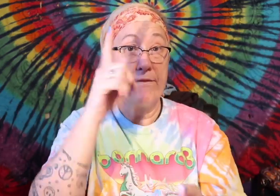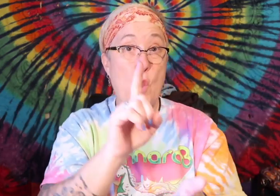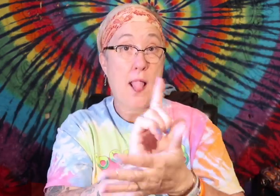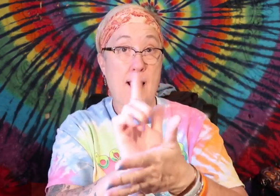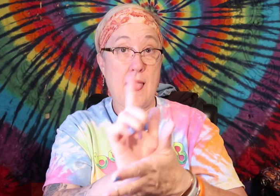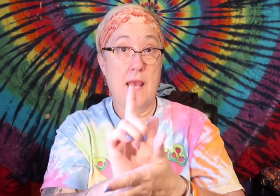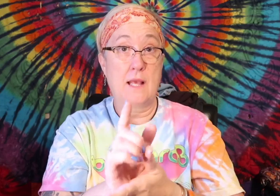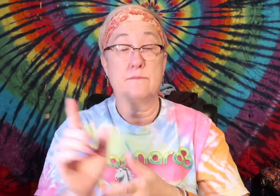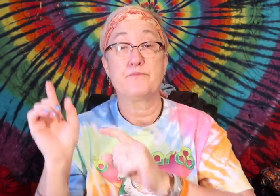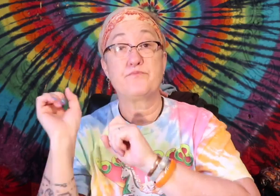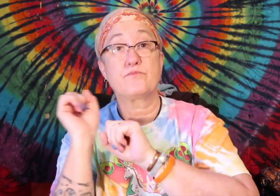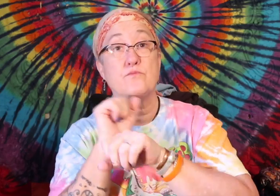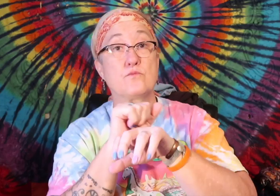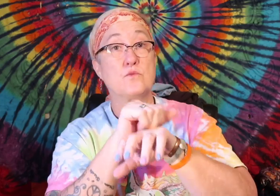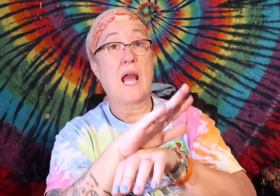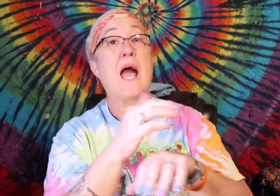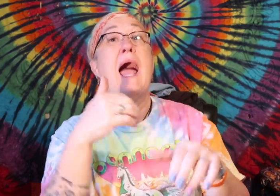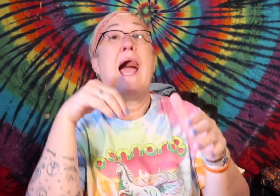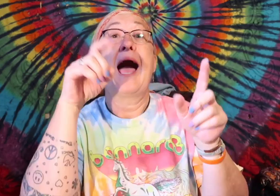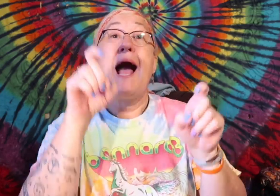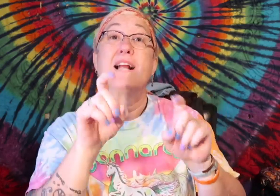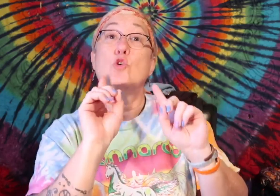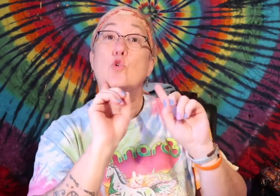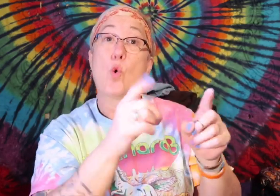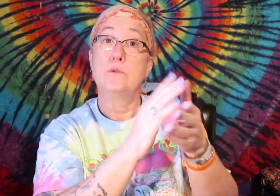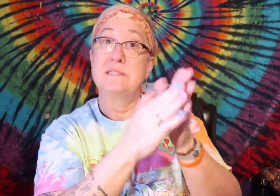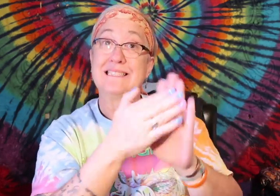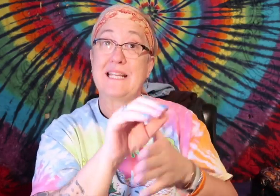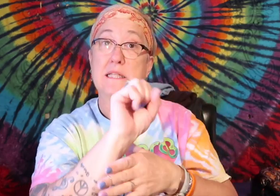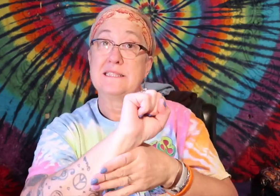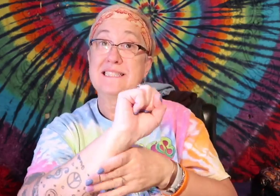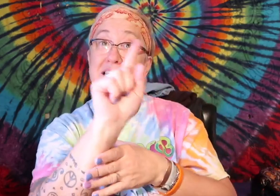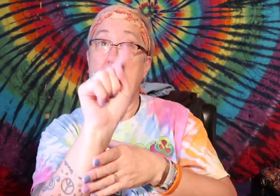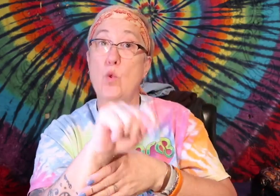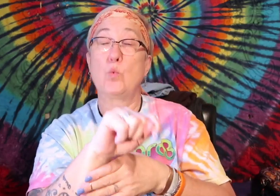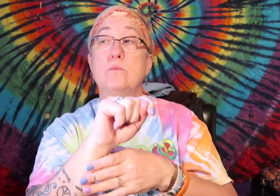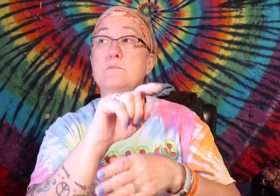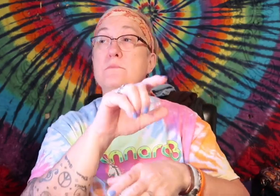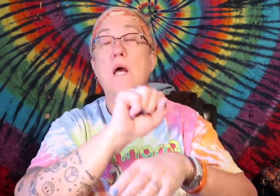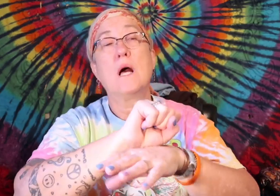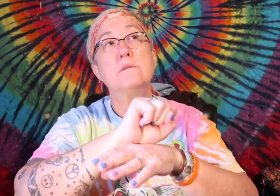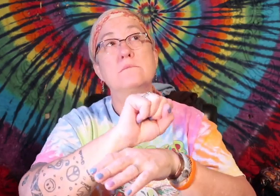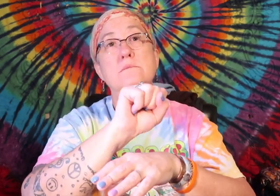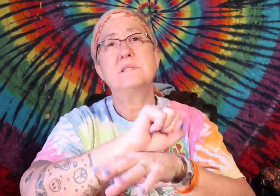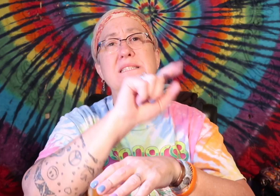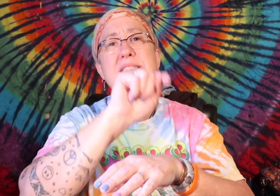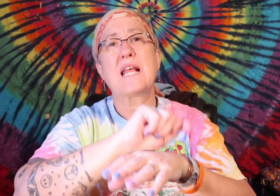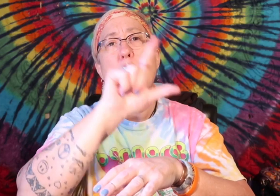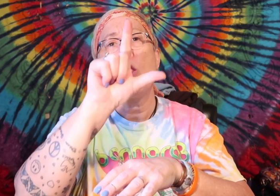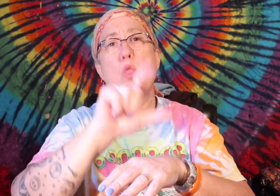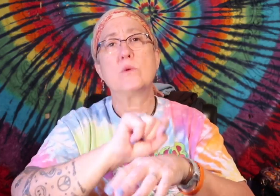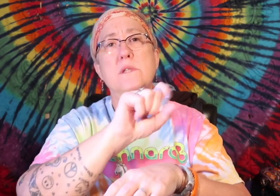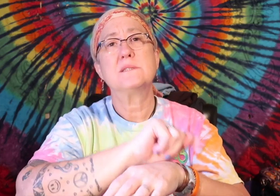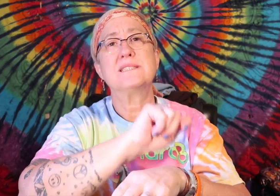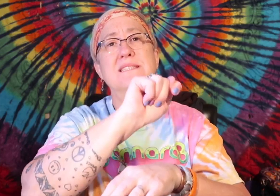I finally got an appointment set up with Dr. Lee. You had to go to St. Louis. I'm having a hard